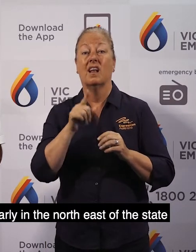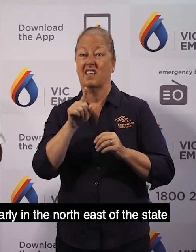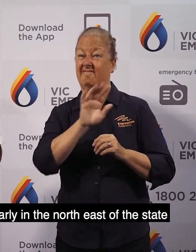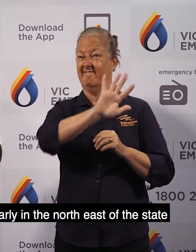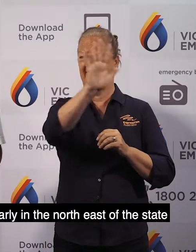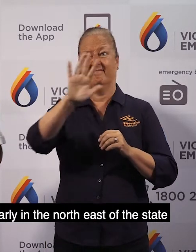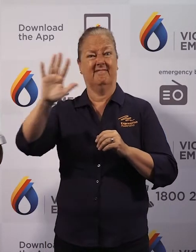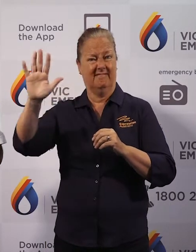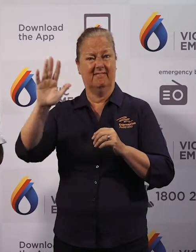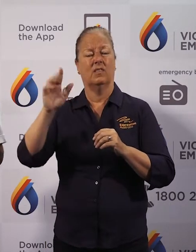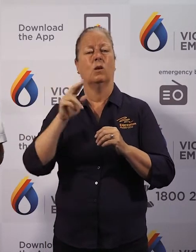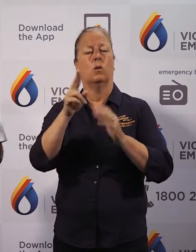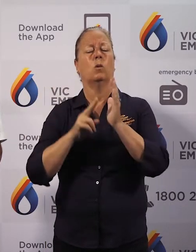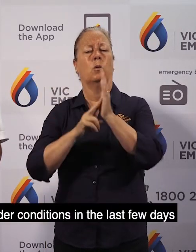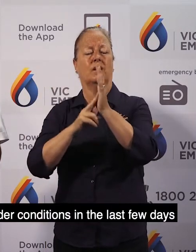northeast of the state.